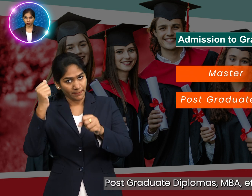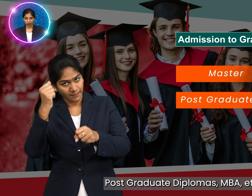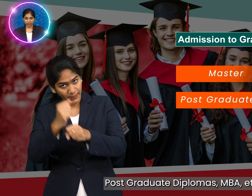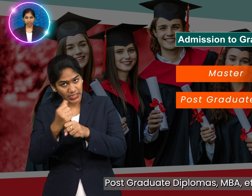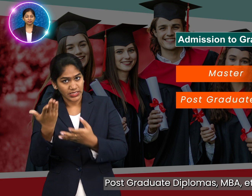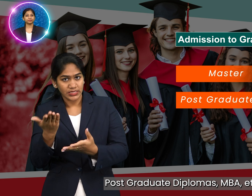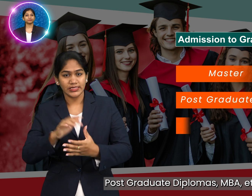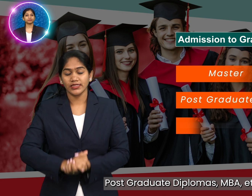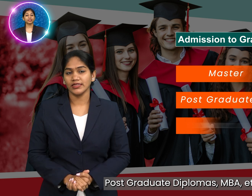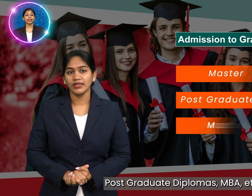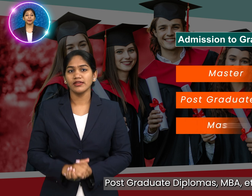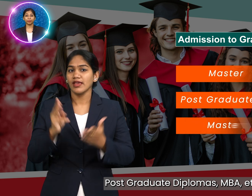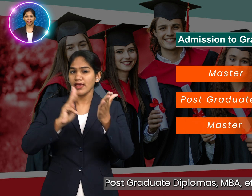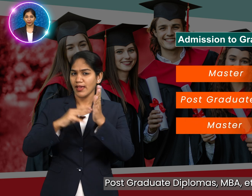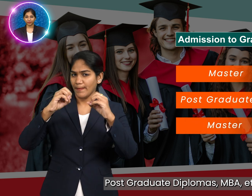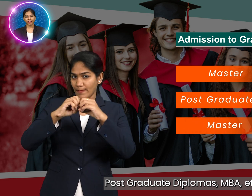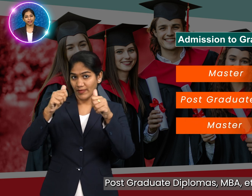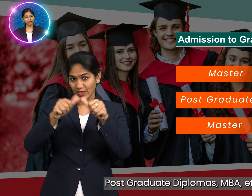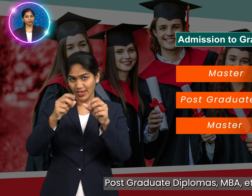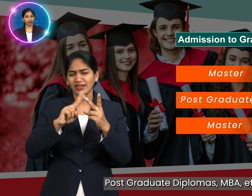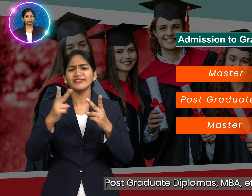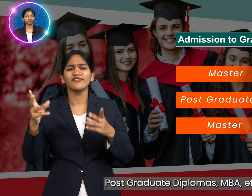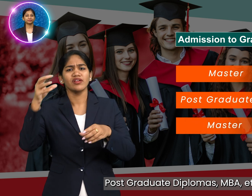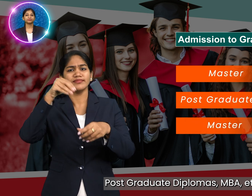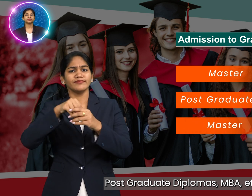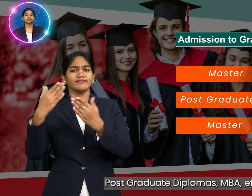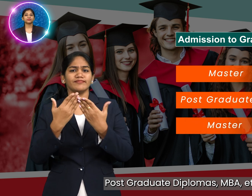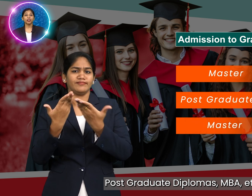postgraduate diplomas, MBA, etc.